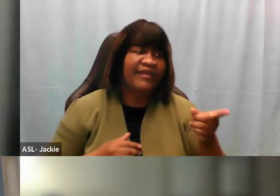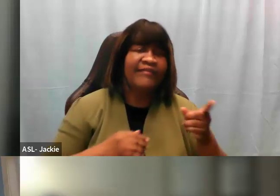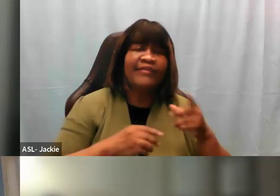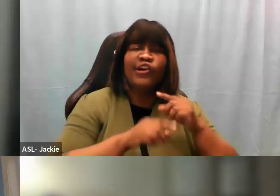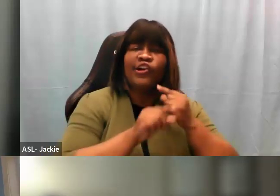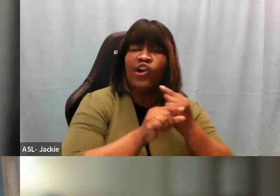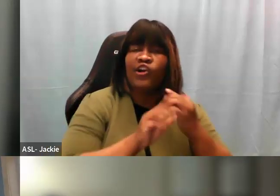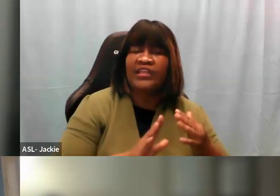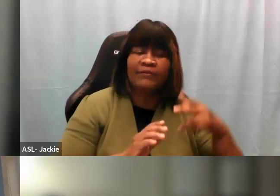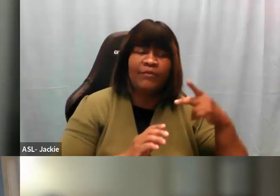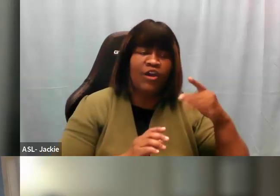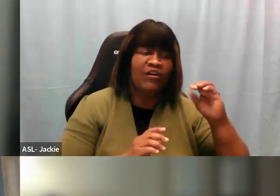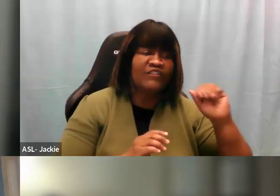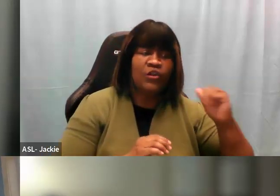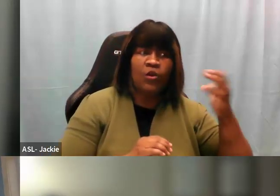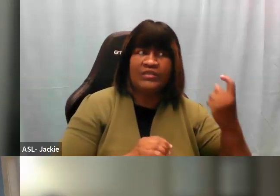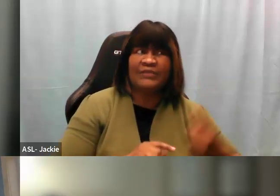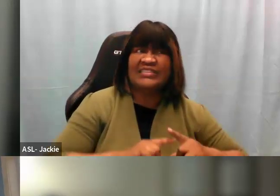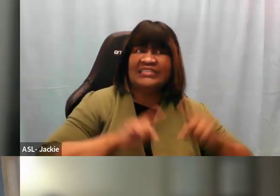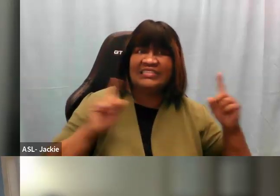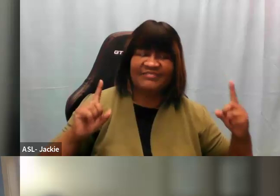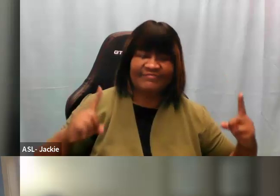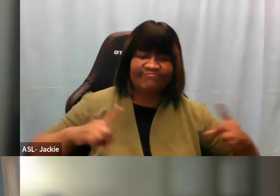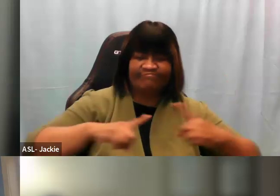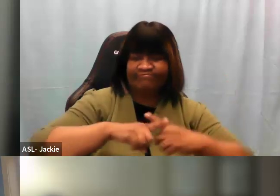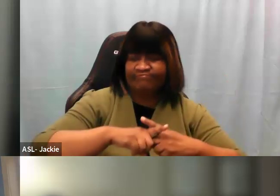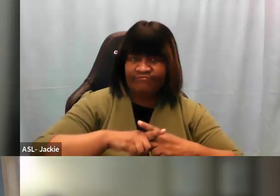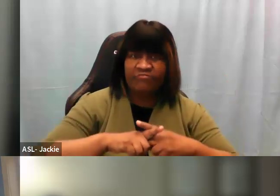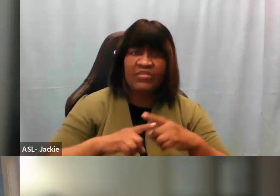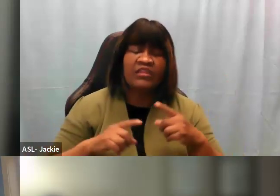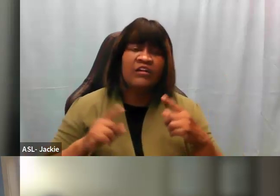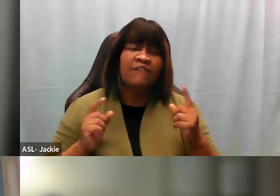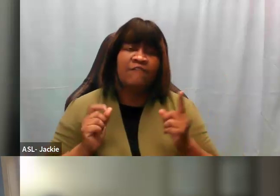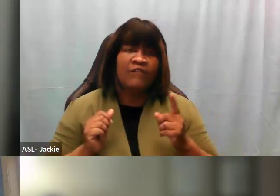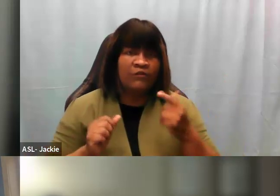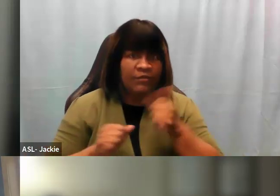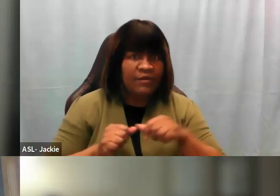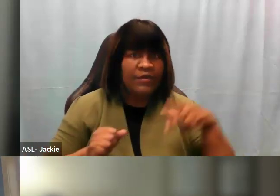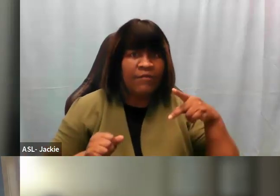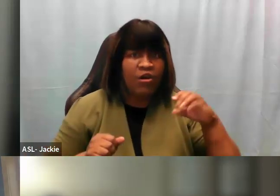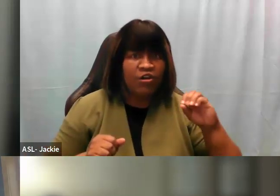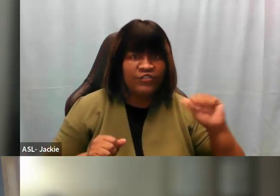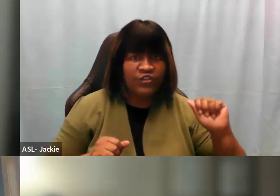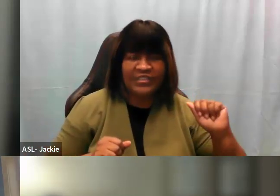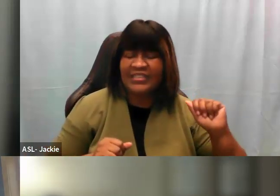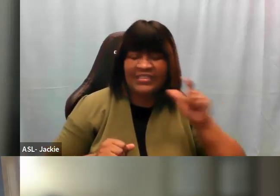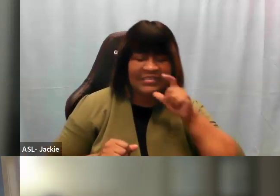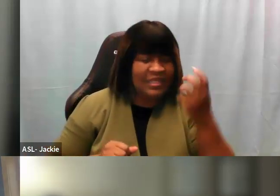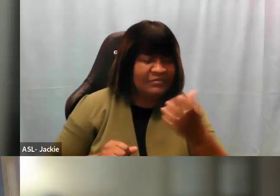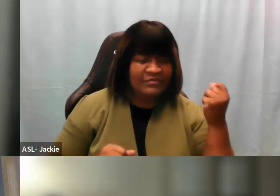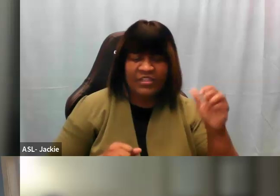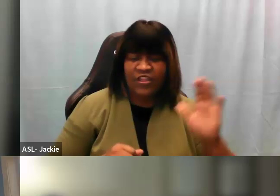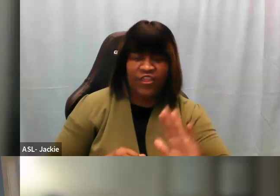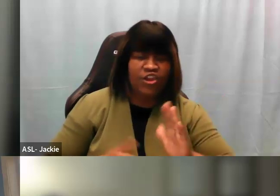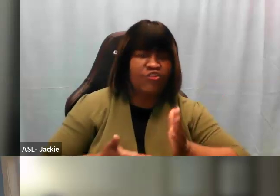guardian or power of attorney or whoever wanted something. So first of all, remember that a power of attorney does not take rights away. It's just